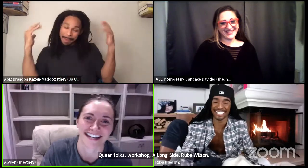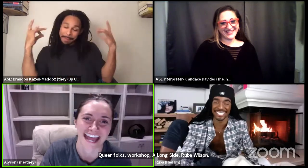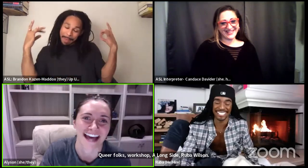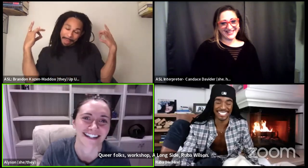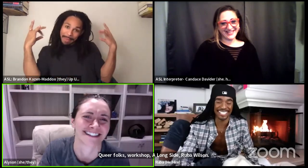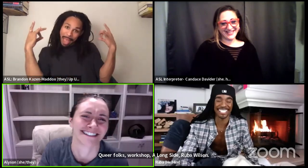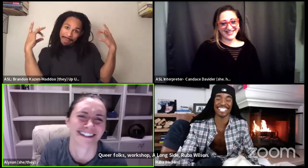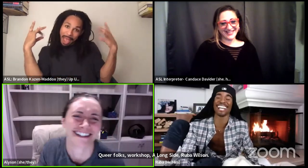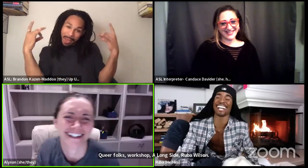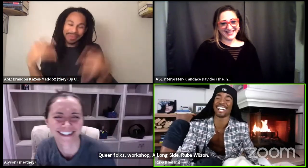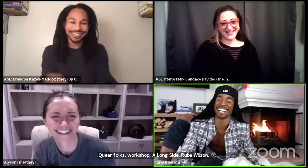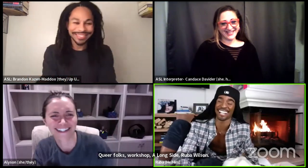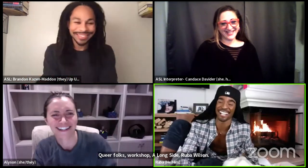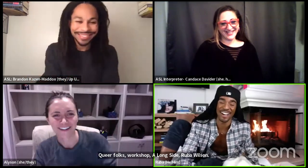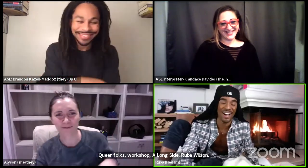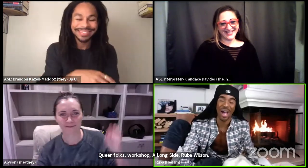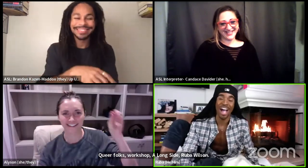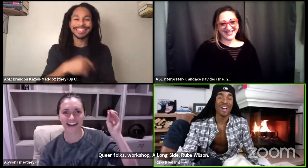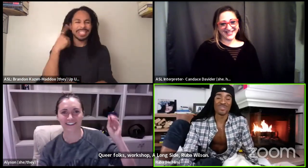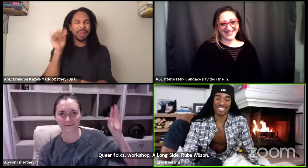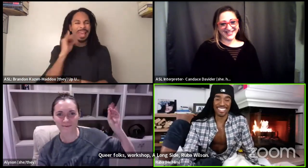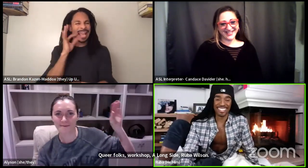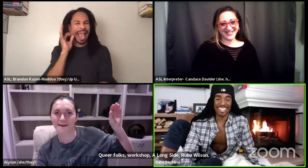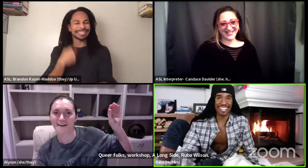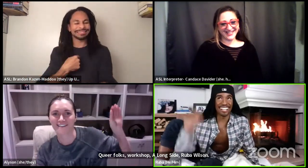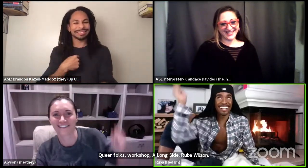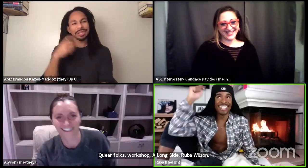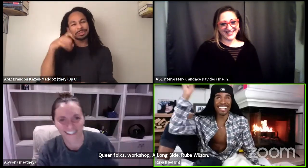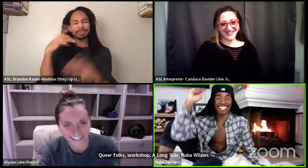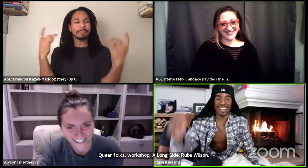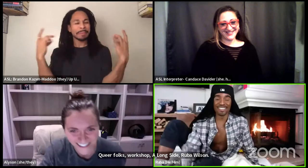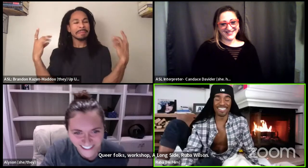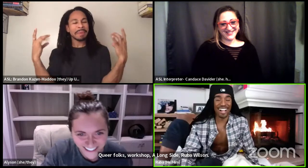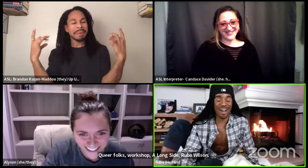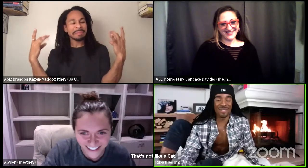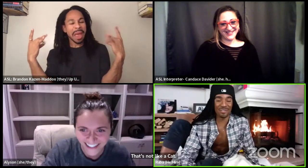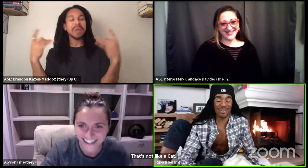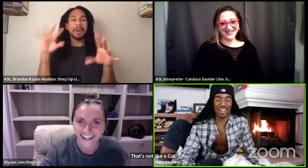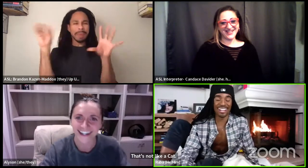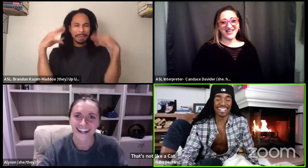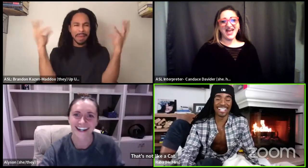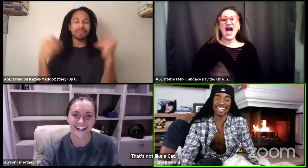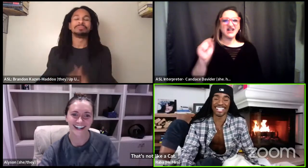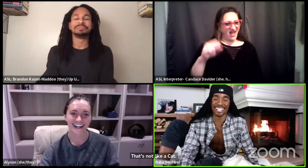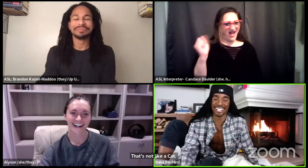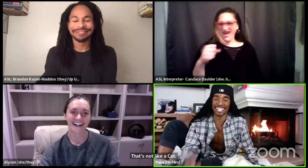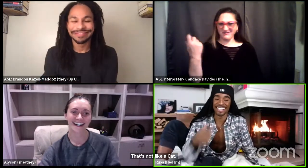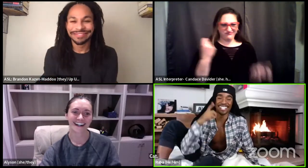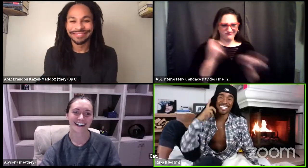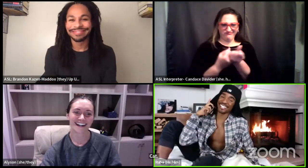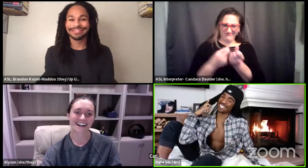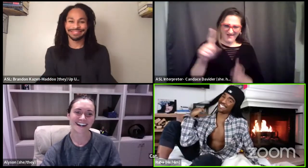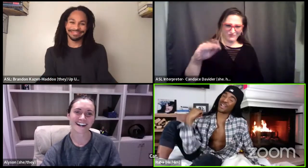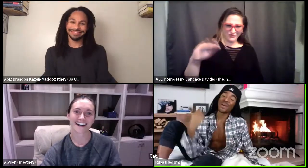That sounds like a cat. Supposed to be a siren. Yeah, I'm here for it.